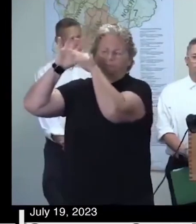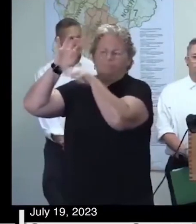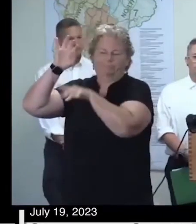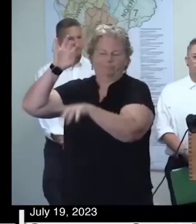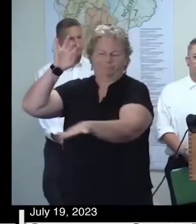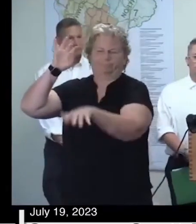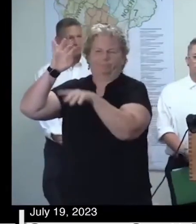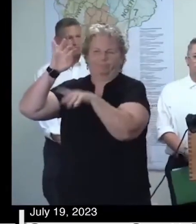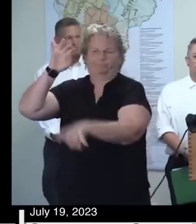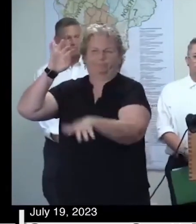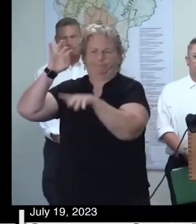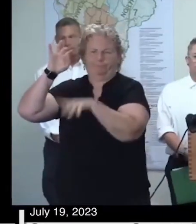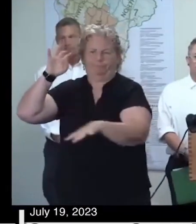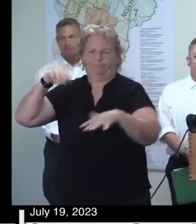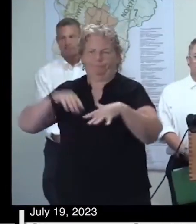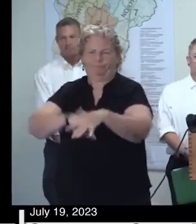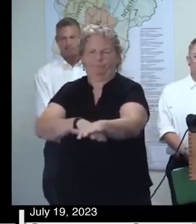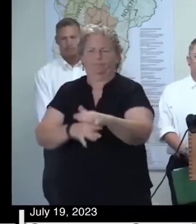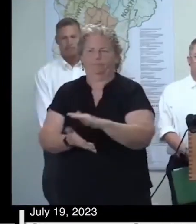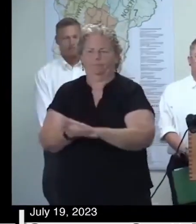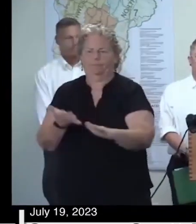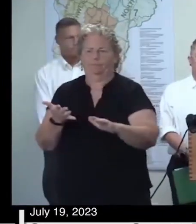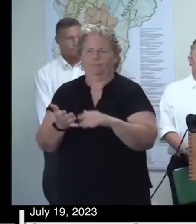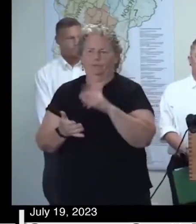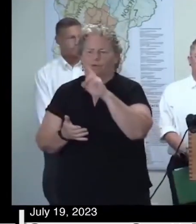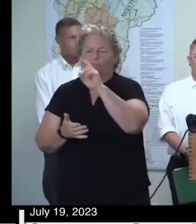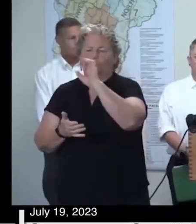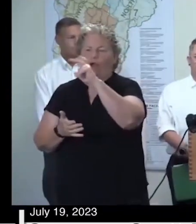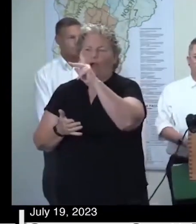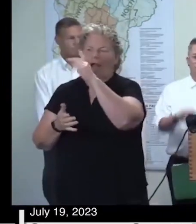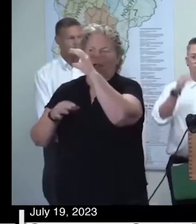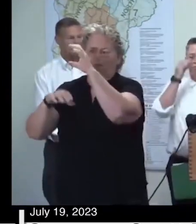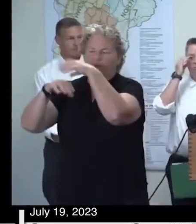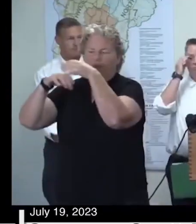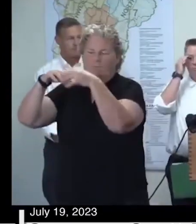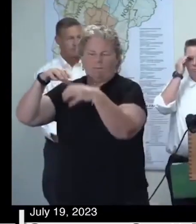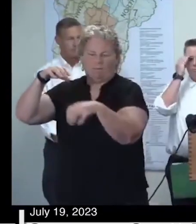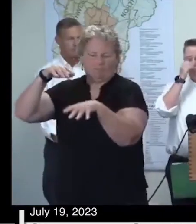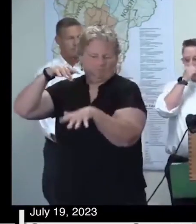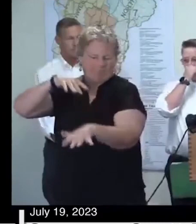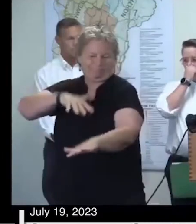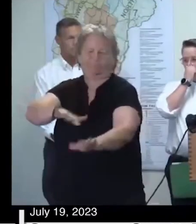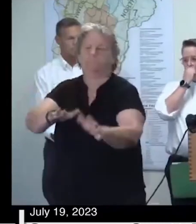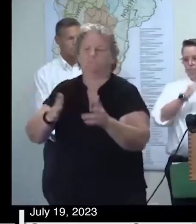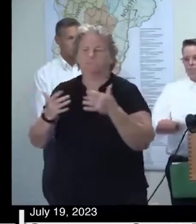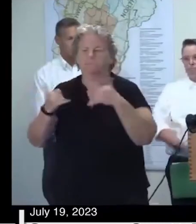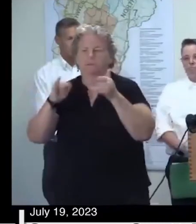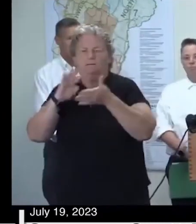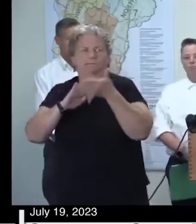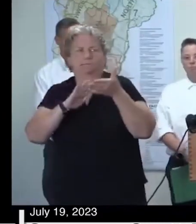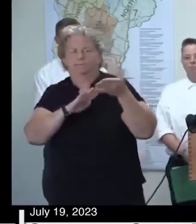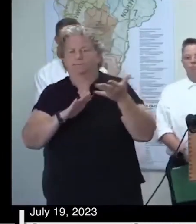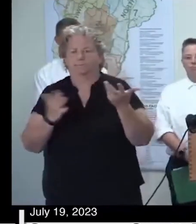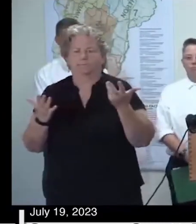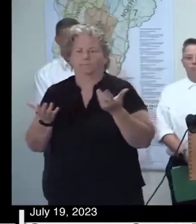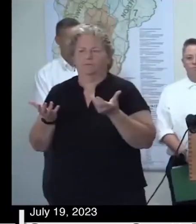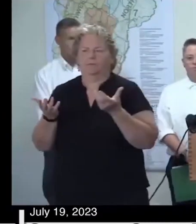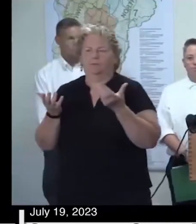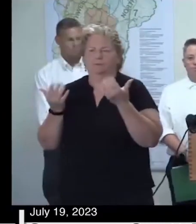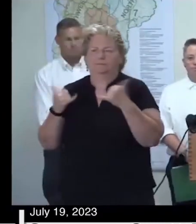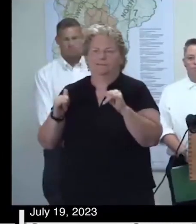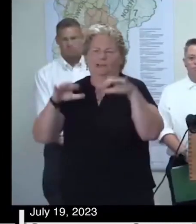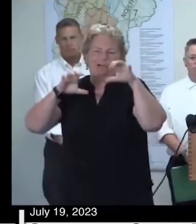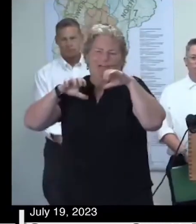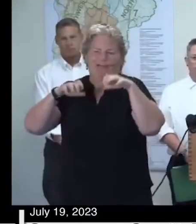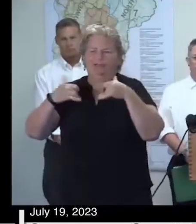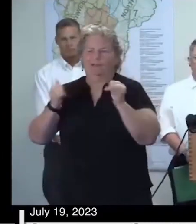we're vulnerable to because of the saturated soils, and some of those could come down even over